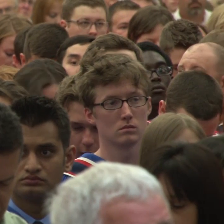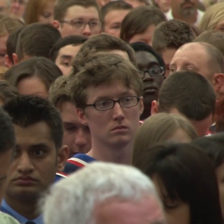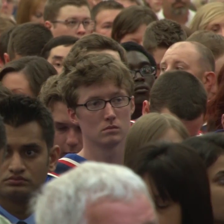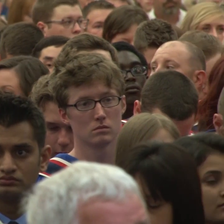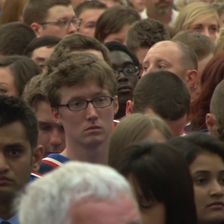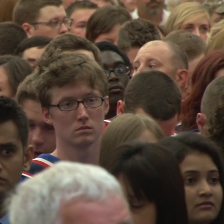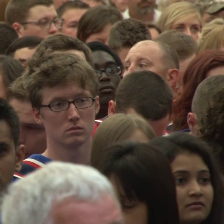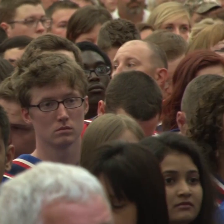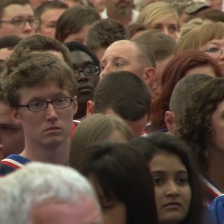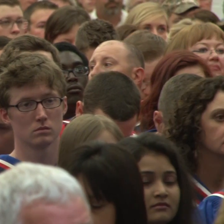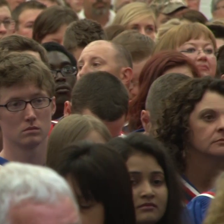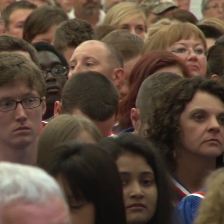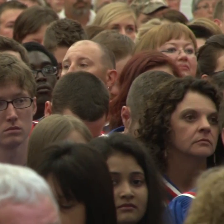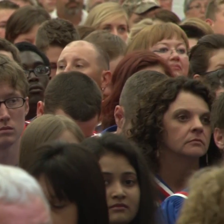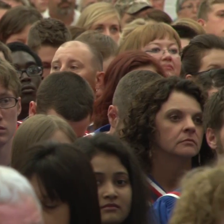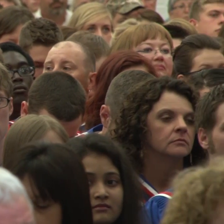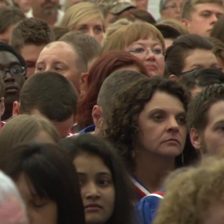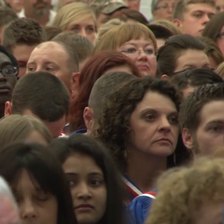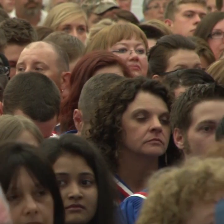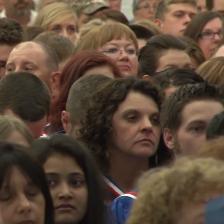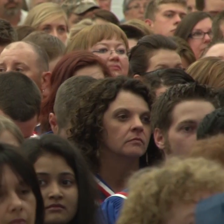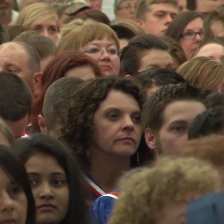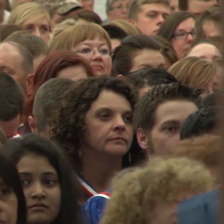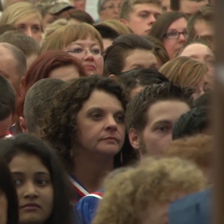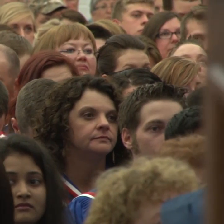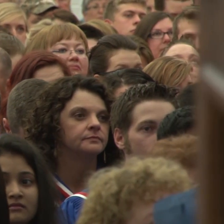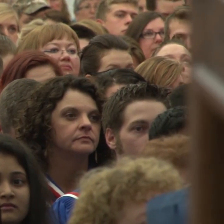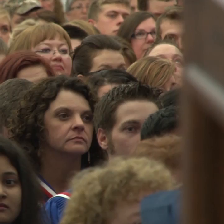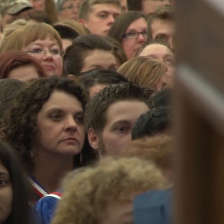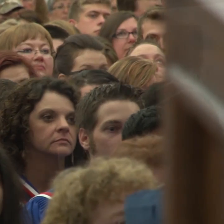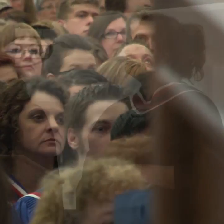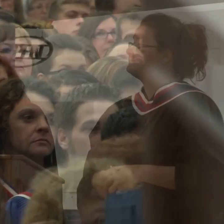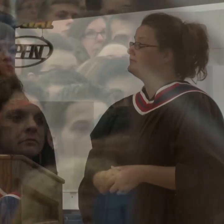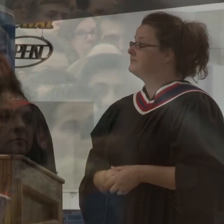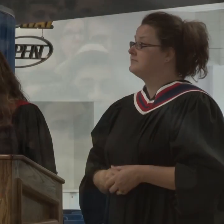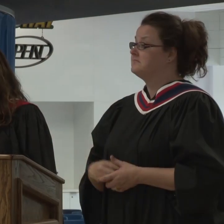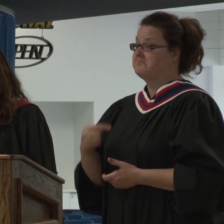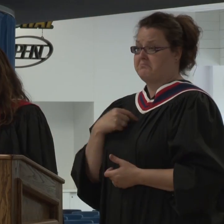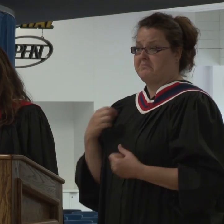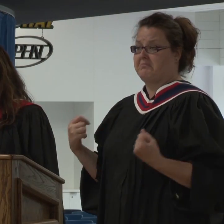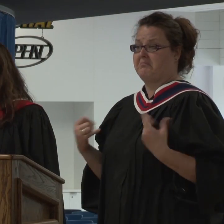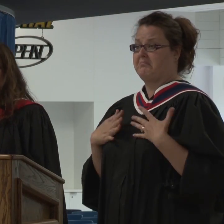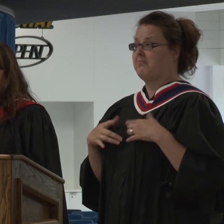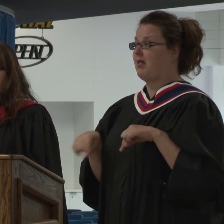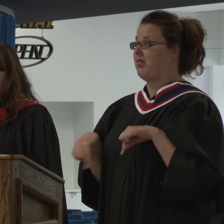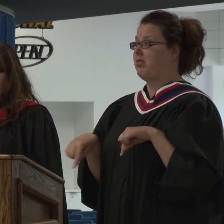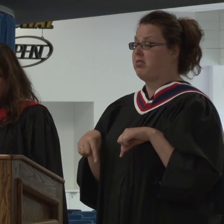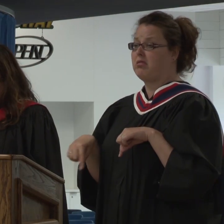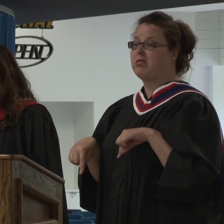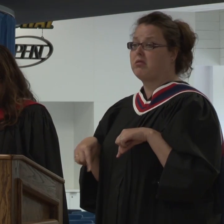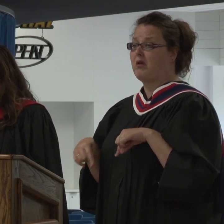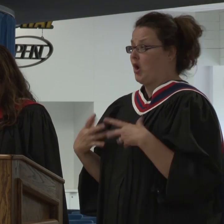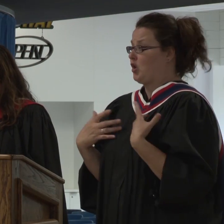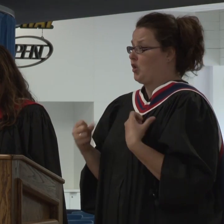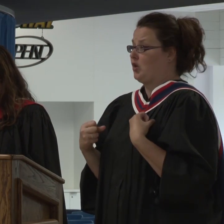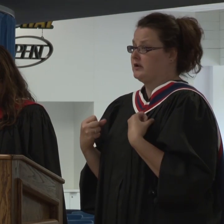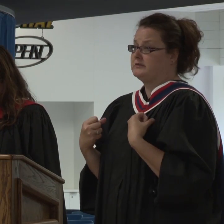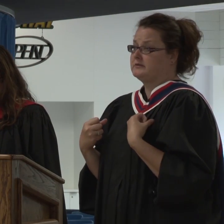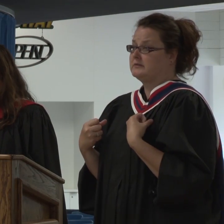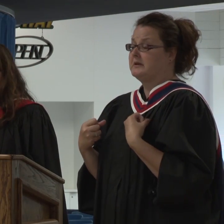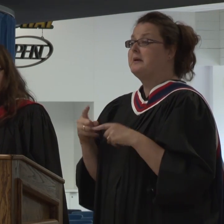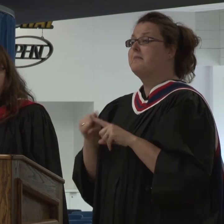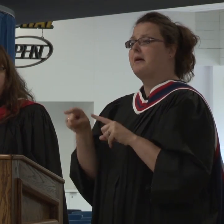forward. What has allowed me to take risks is not a lack of fear or any extraordinary amount of courage, but